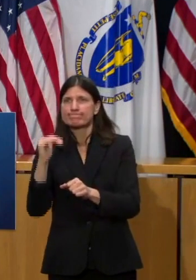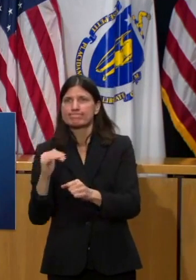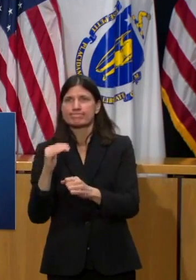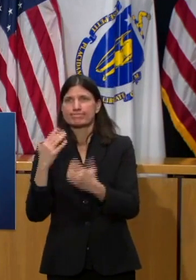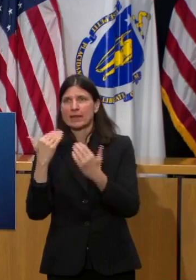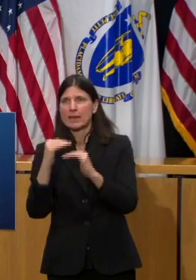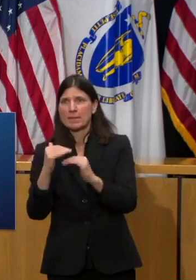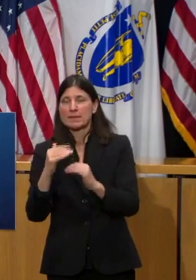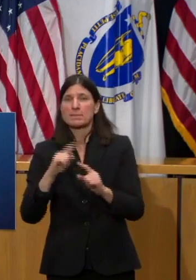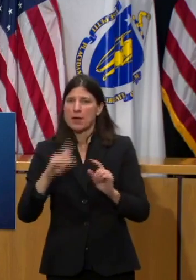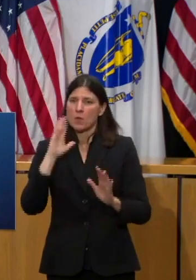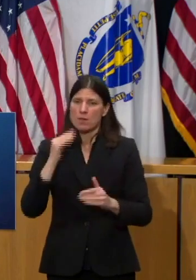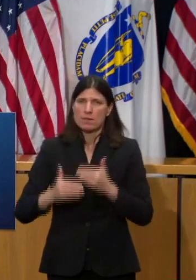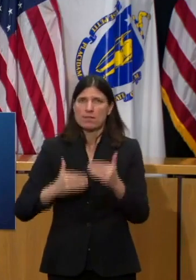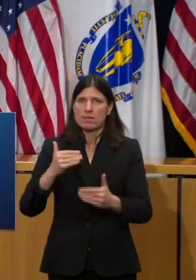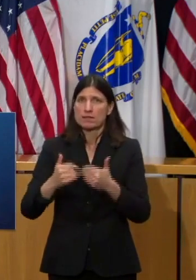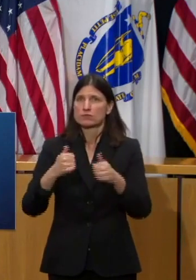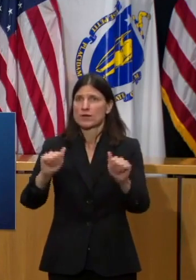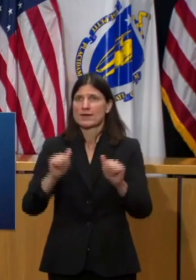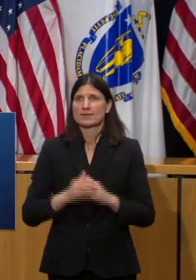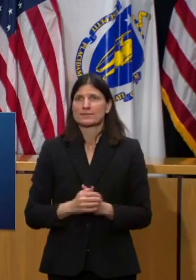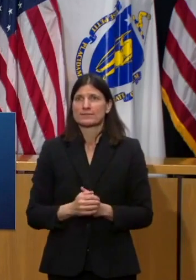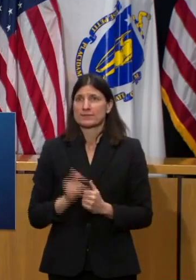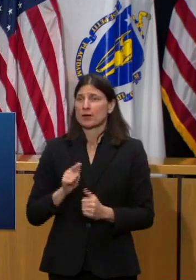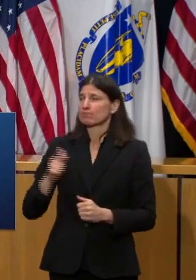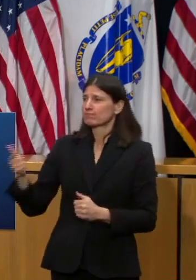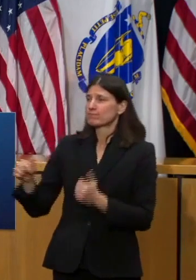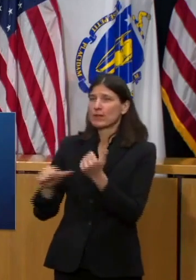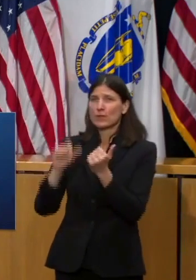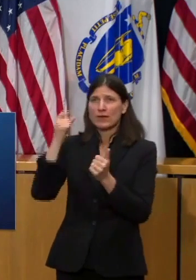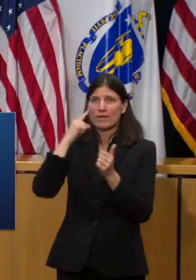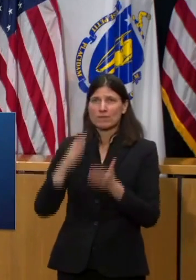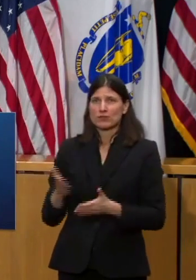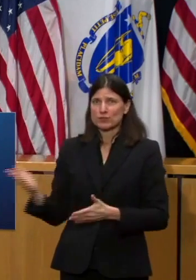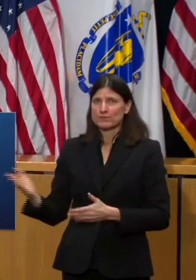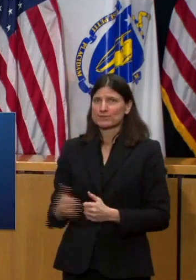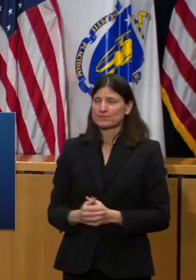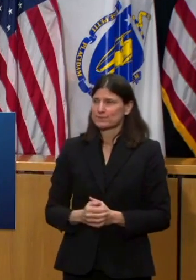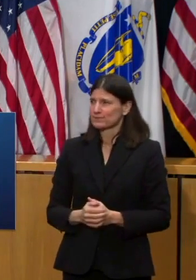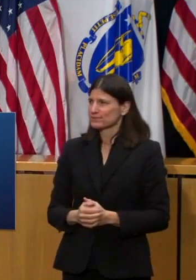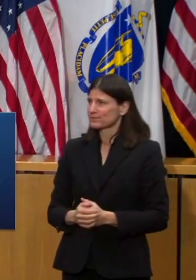through these phases. And with that, I will turn it over to Lieutenant Governor.